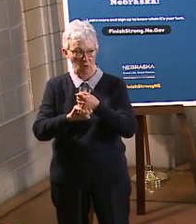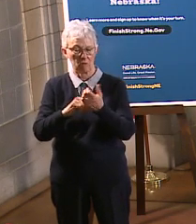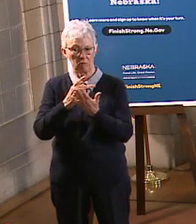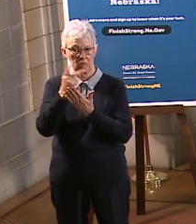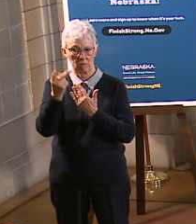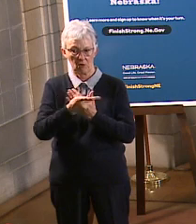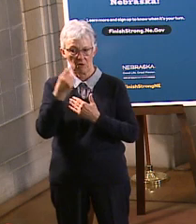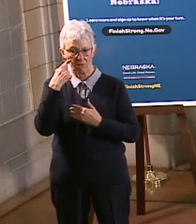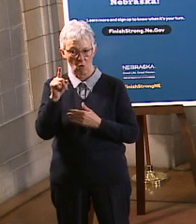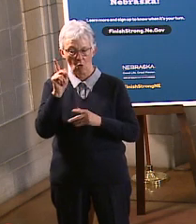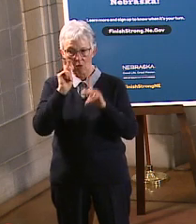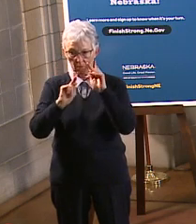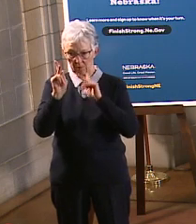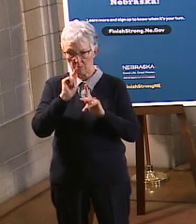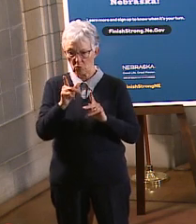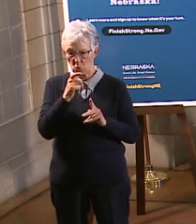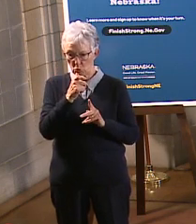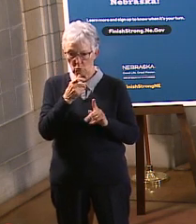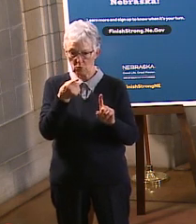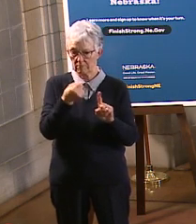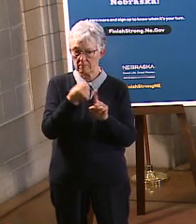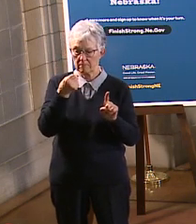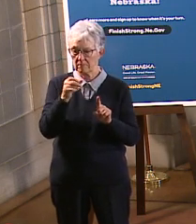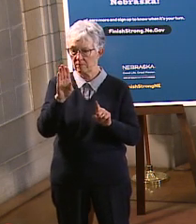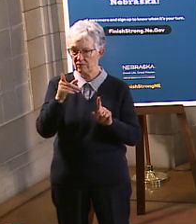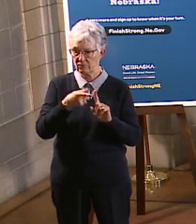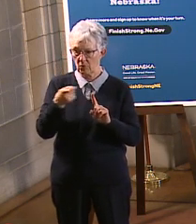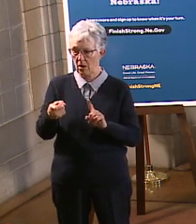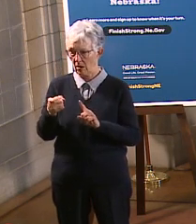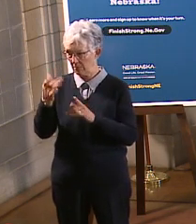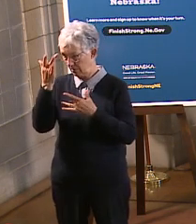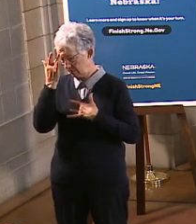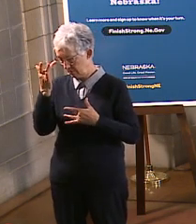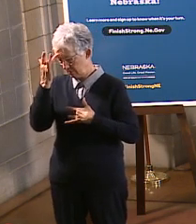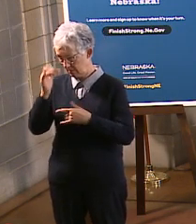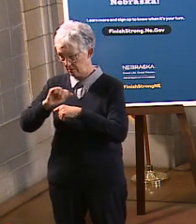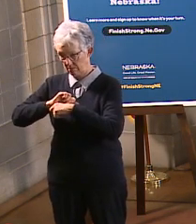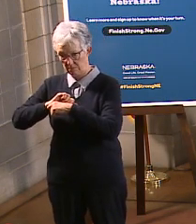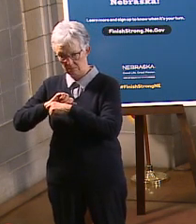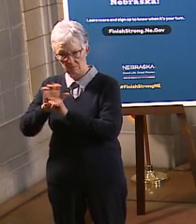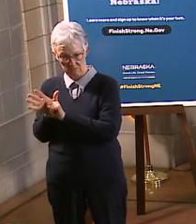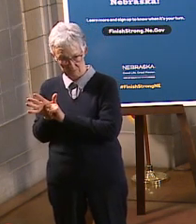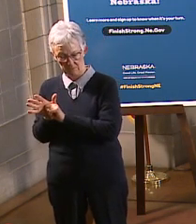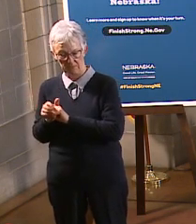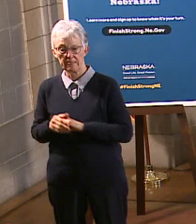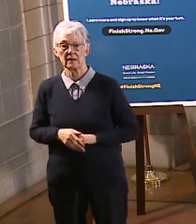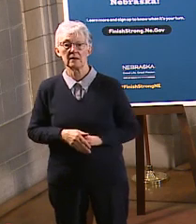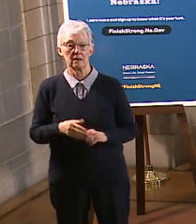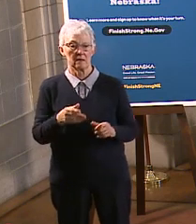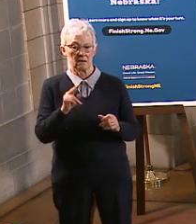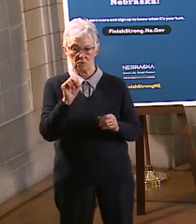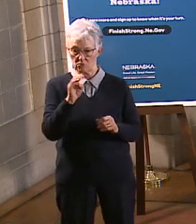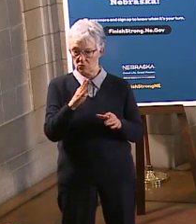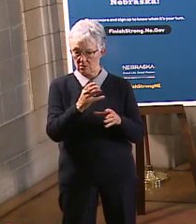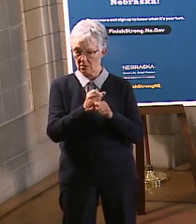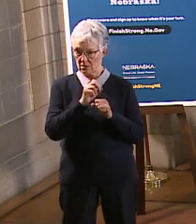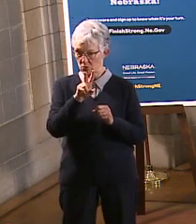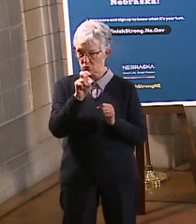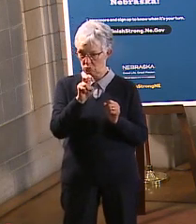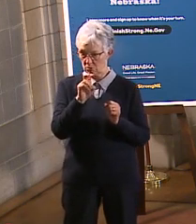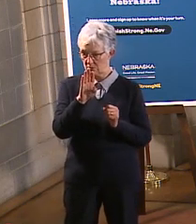tenants and landlords, who are being impacted by the pandemic. Nebraska received $200 million of that $25